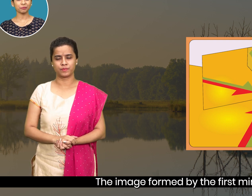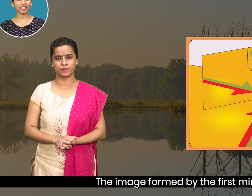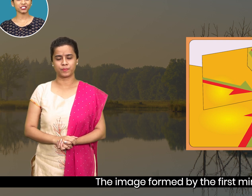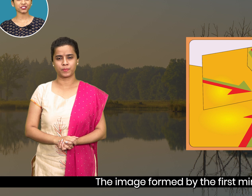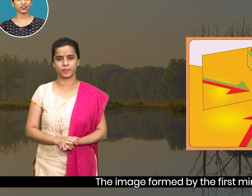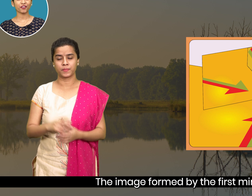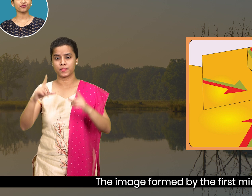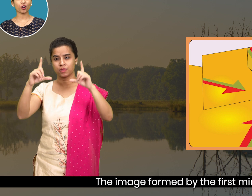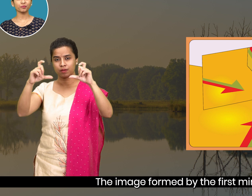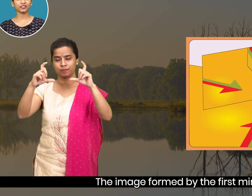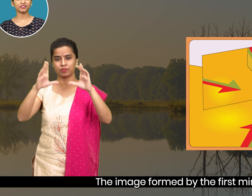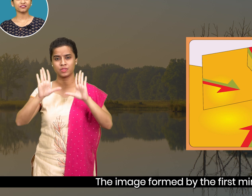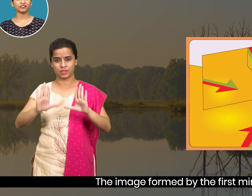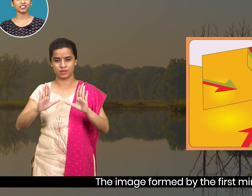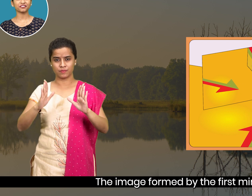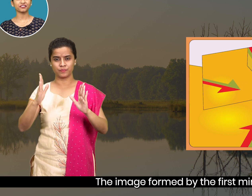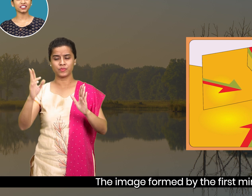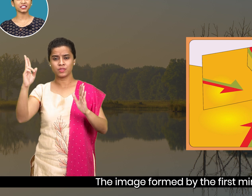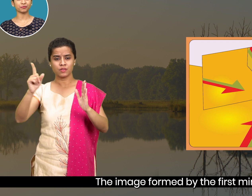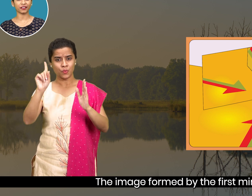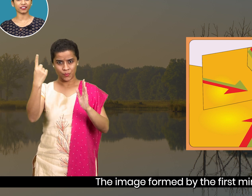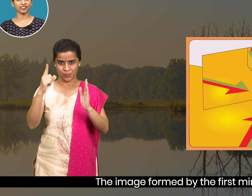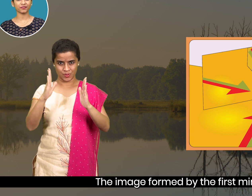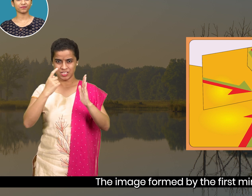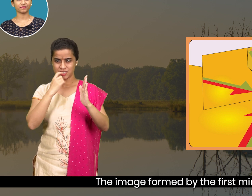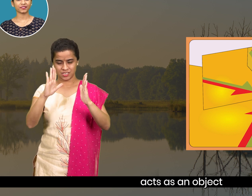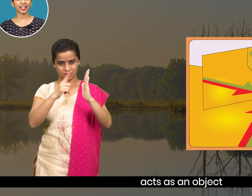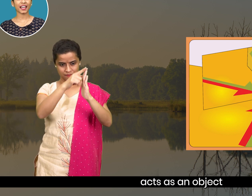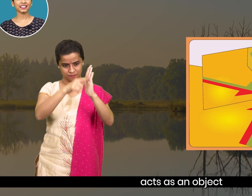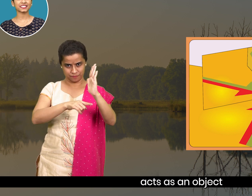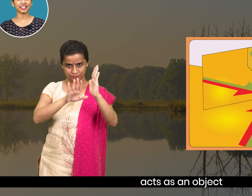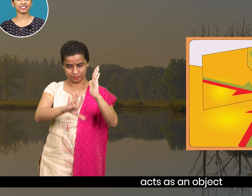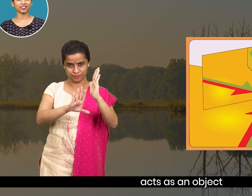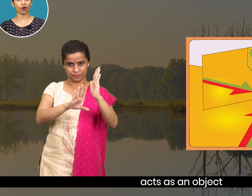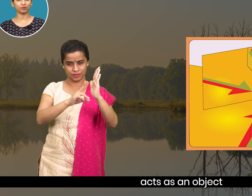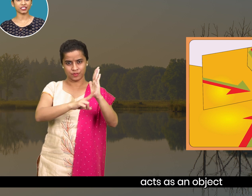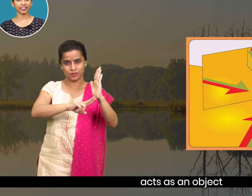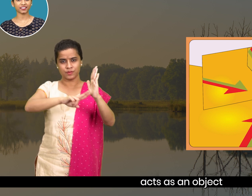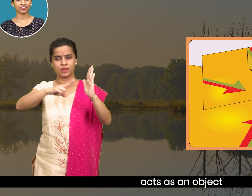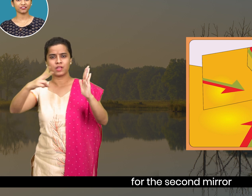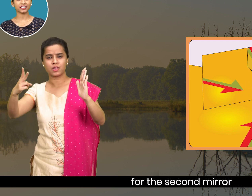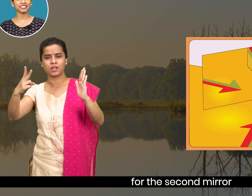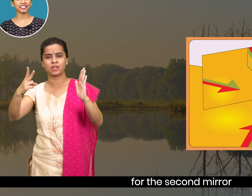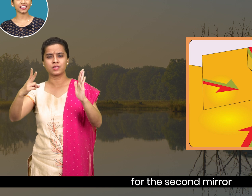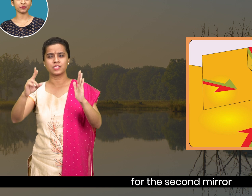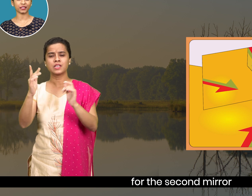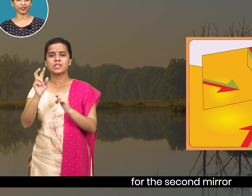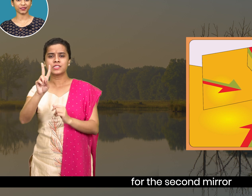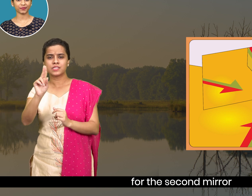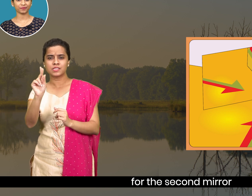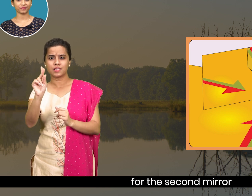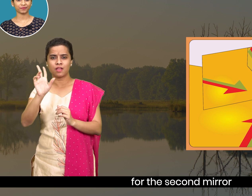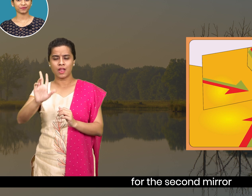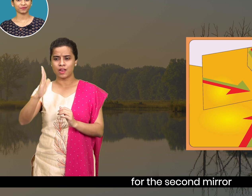The image formed for the first mirror acts as an object for the second